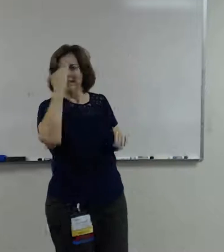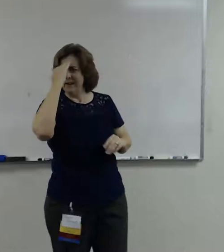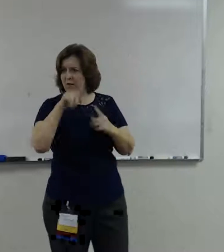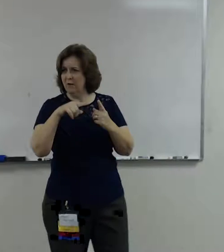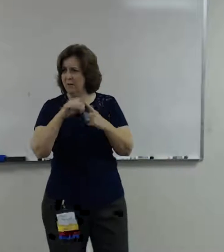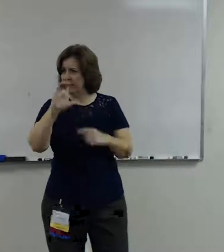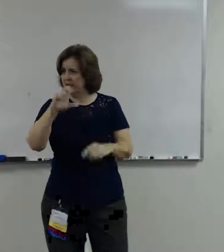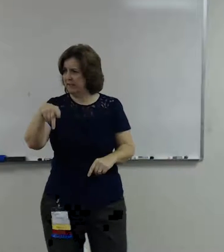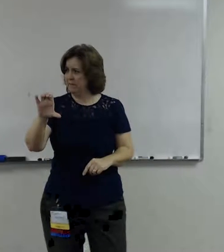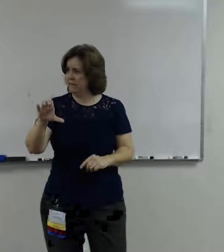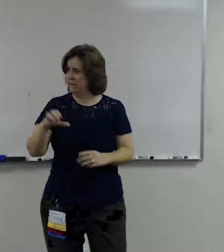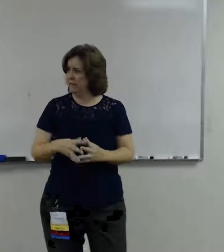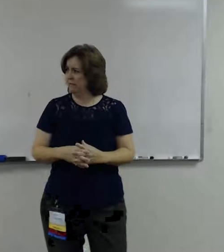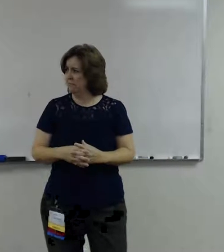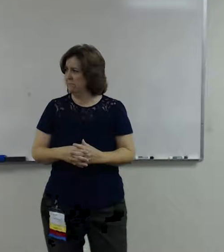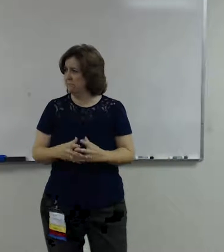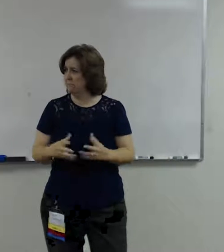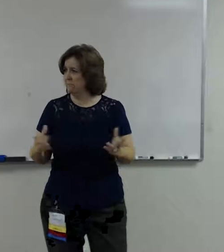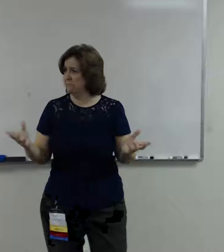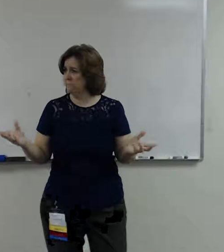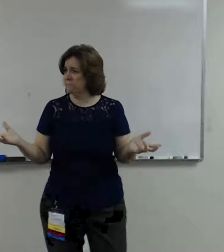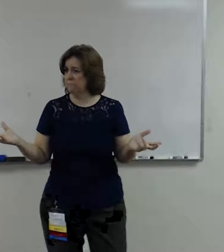they know about the CPC?